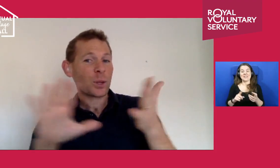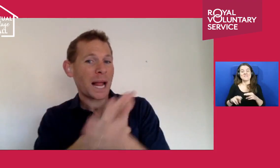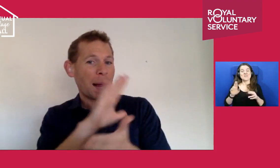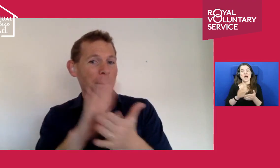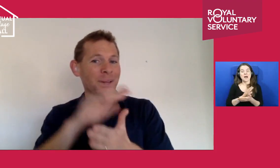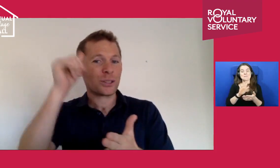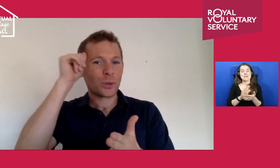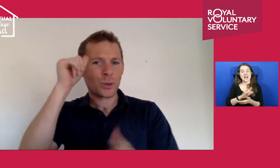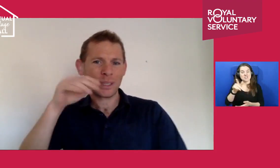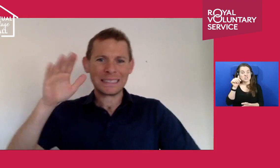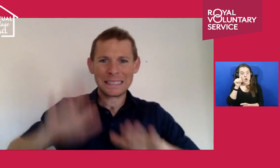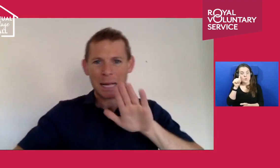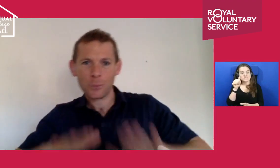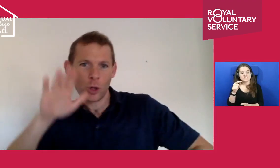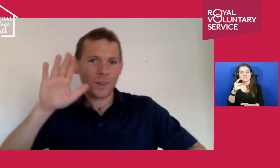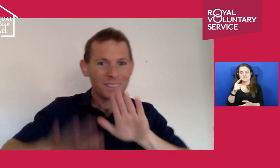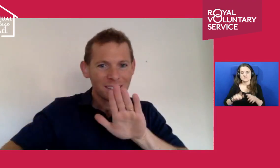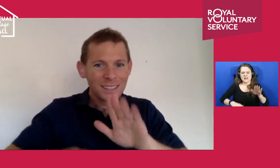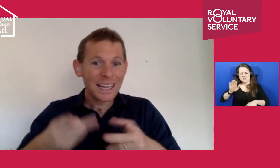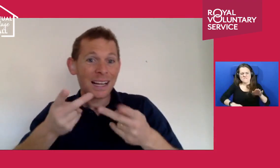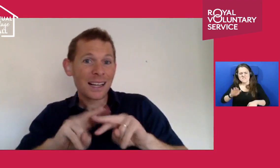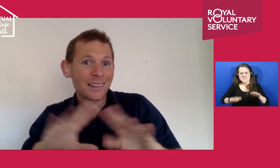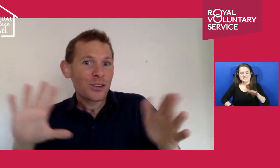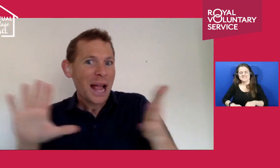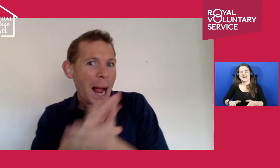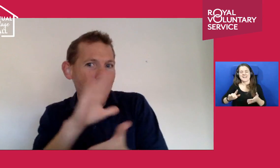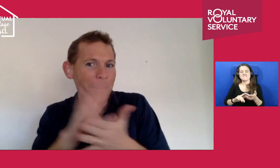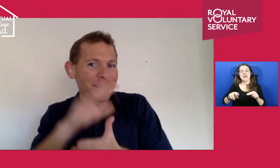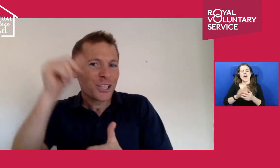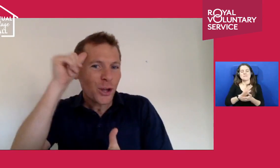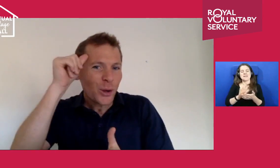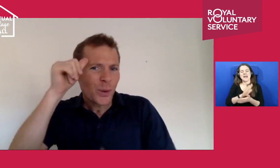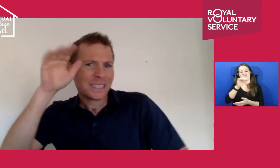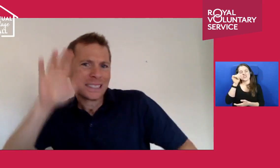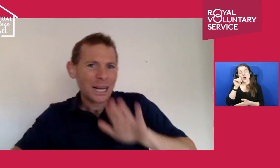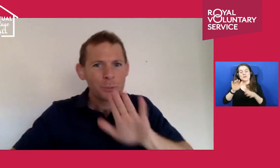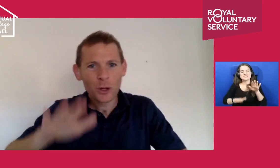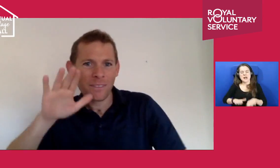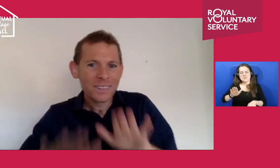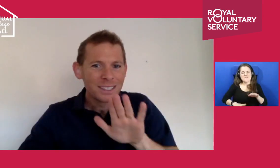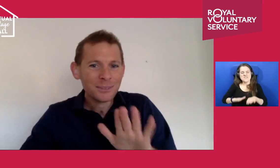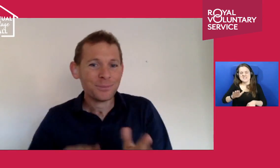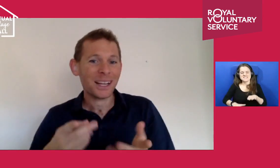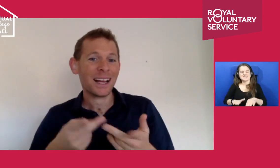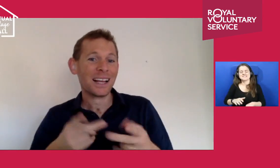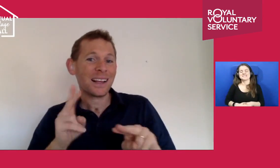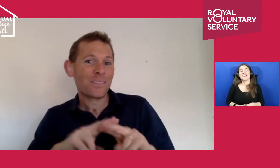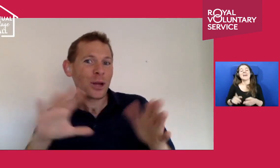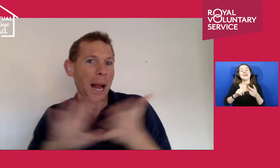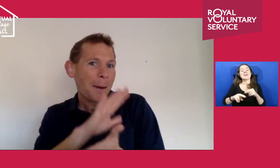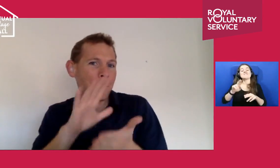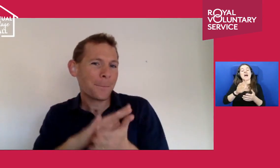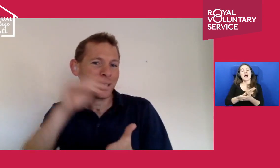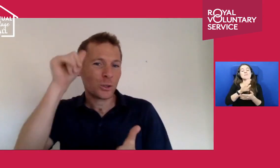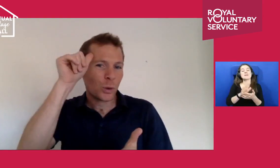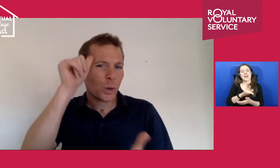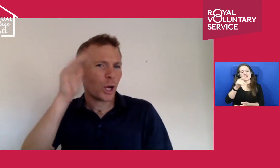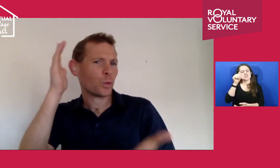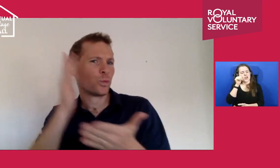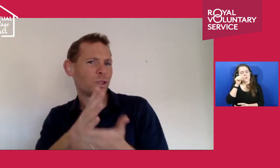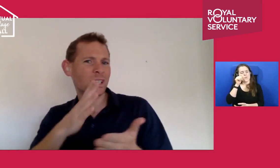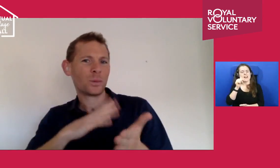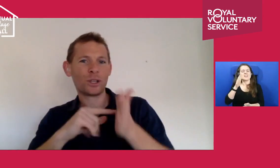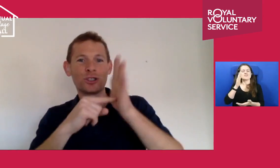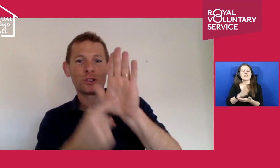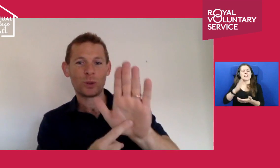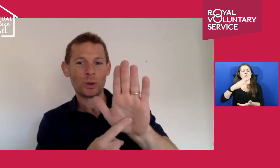If you're happy and you know it, stamp your feet. If you're happy and you know it, stamp your feet. If you're happy and you know it,